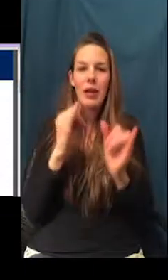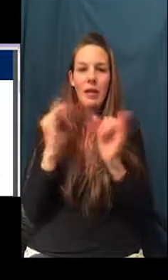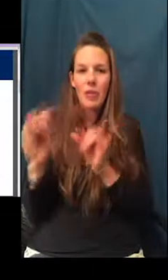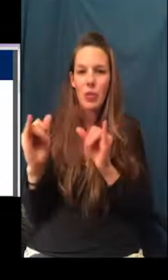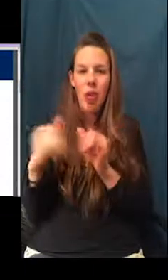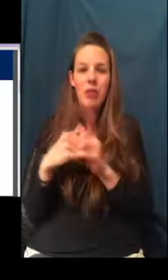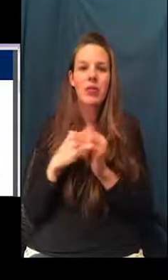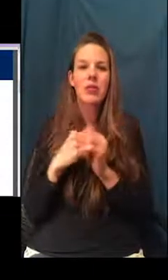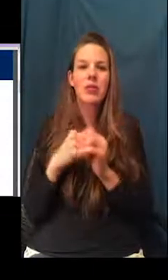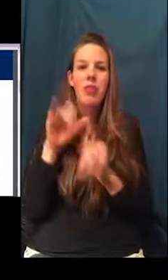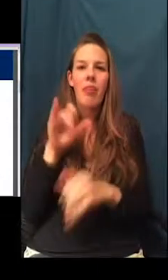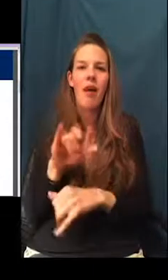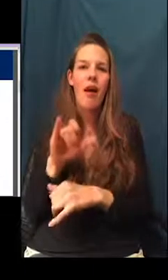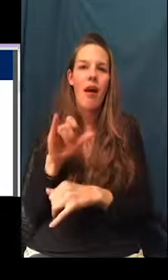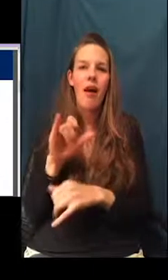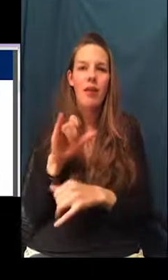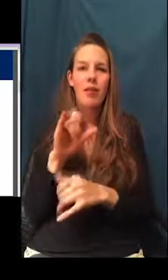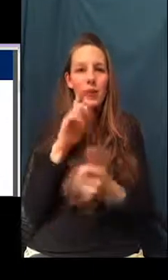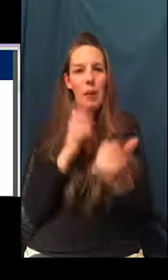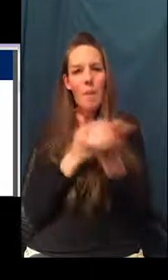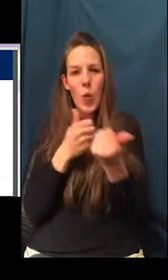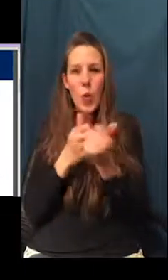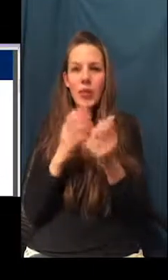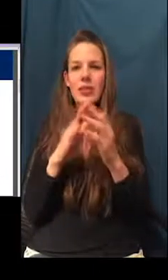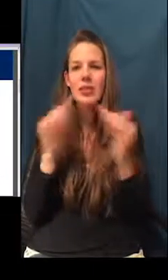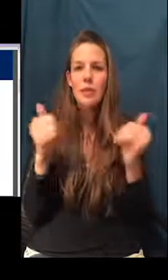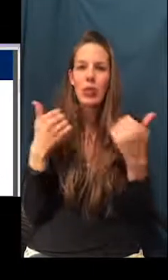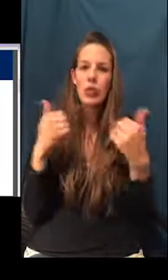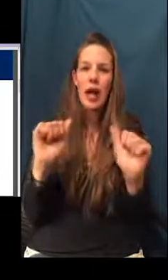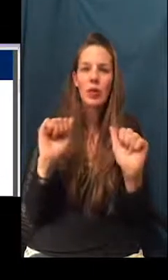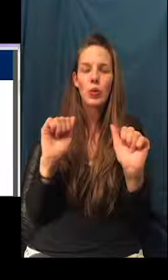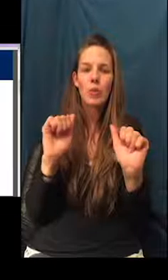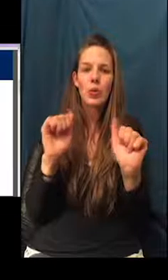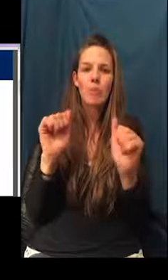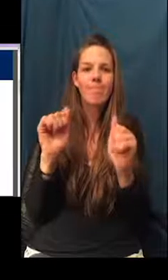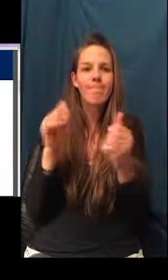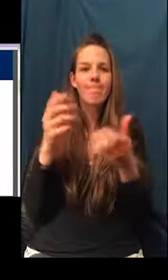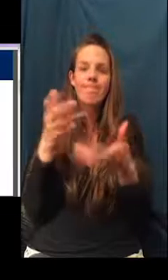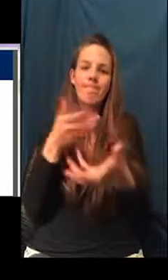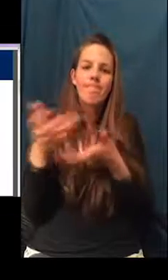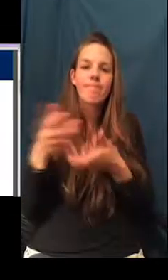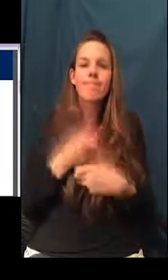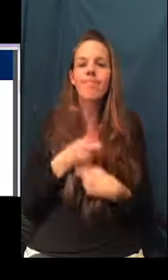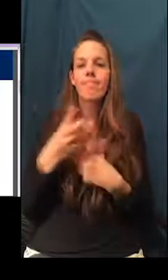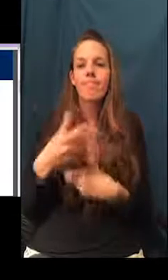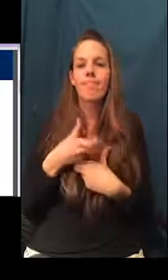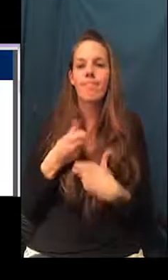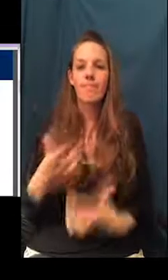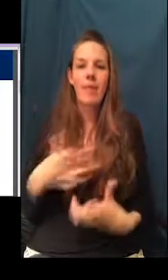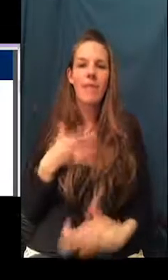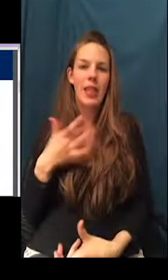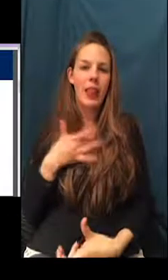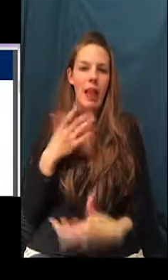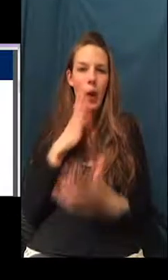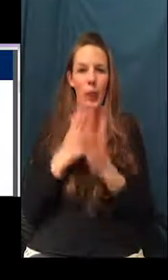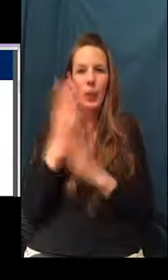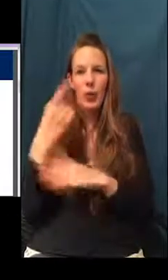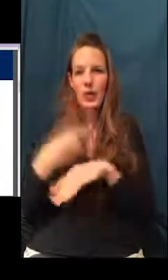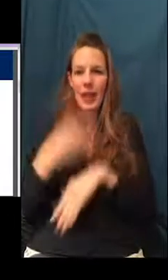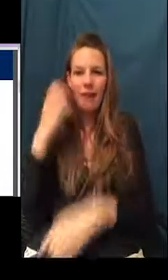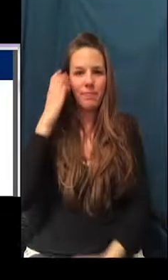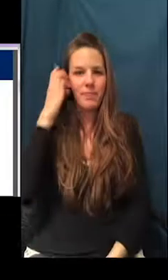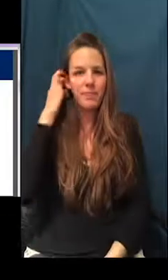individuals that are their support system to just kind of talk through how they're feeling and how they're getting through their